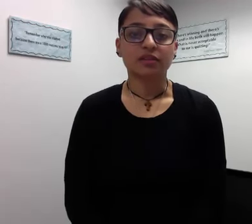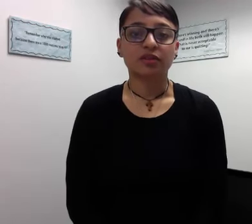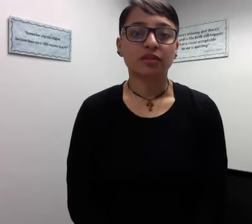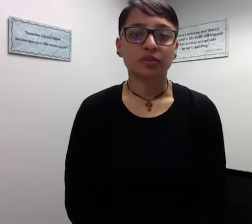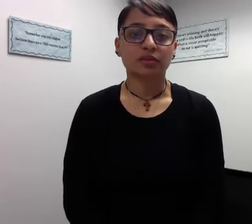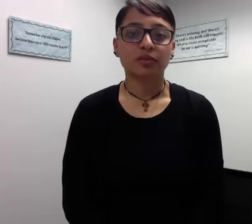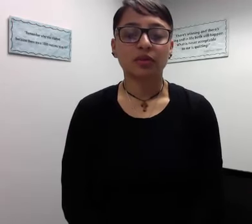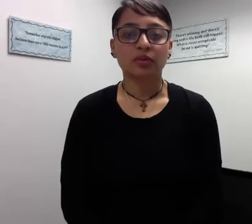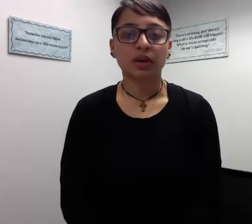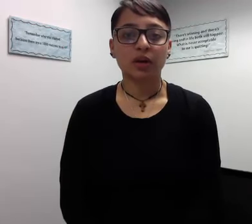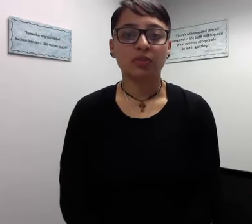Access to local help